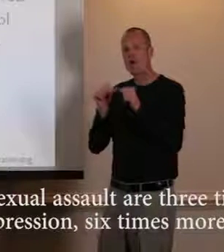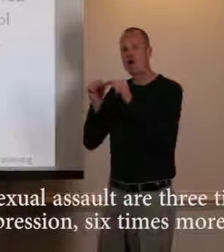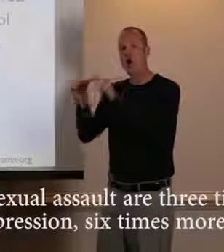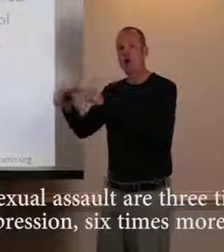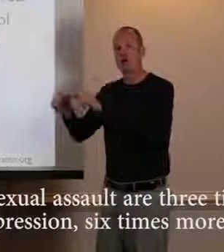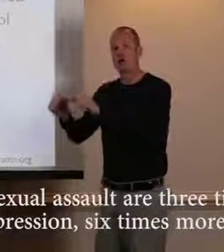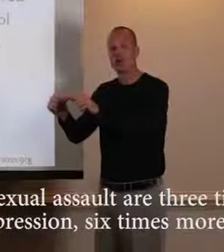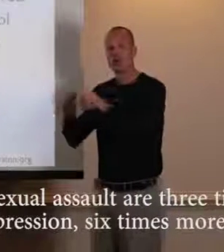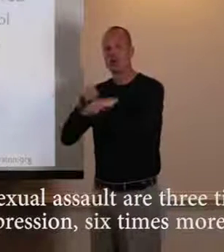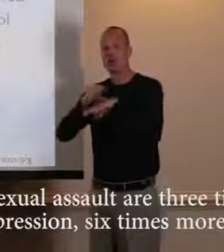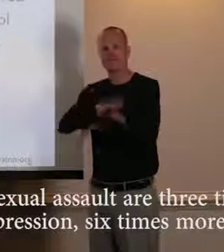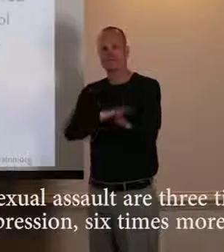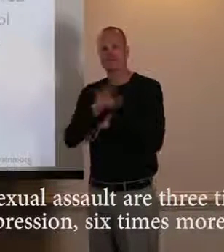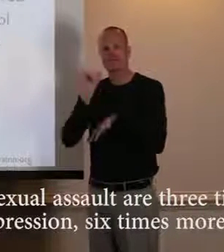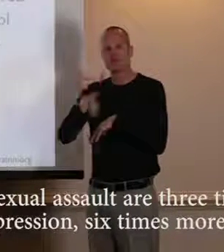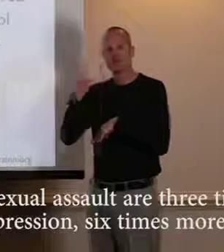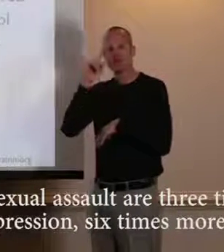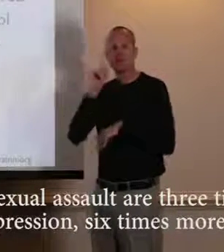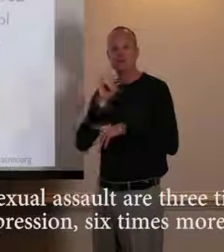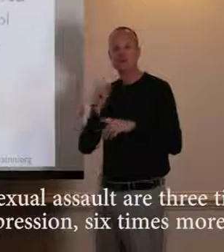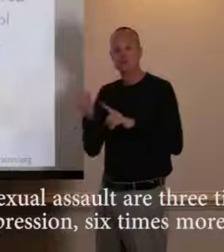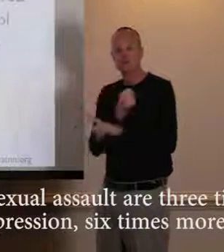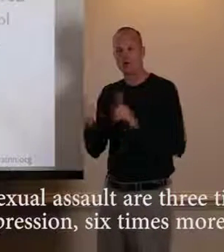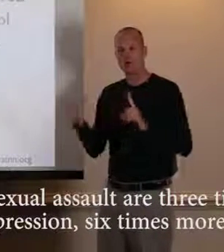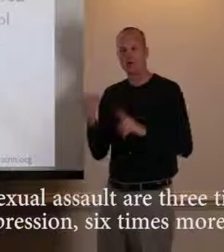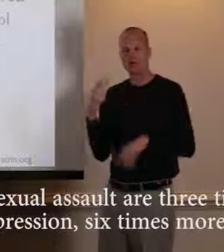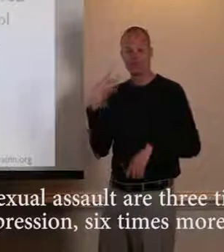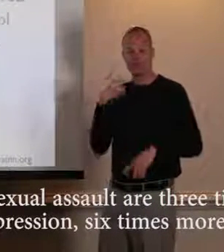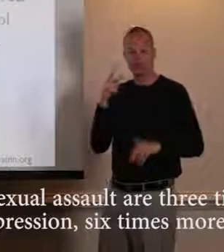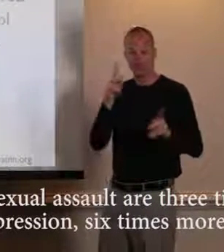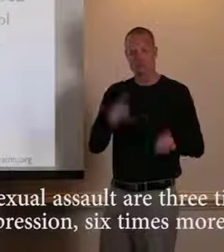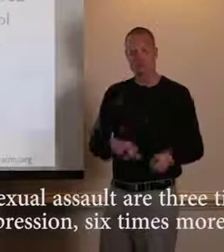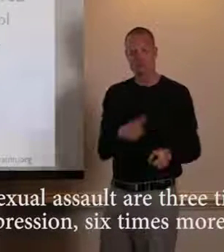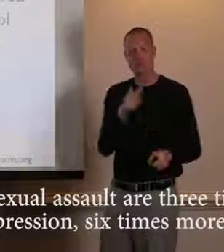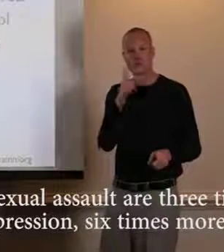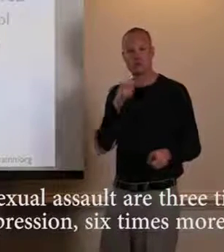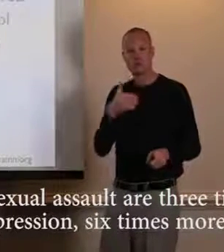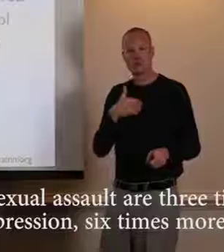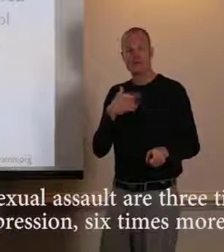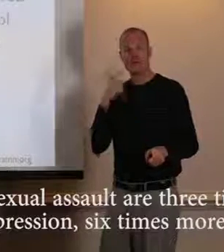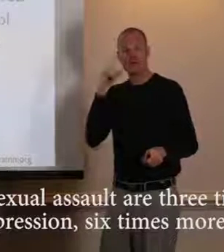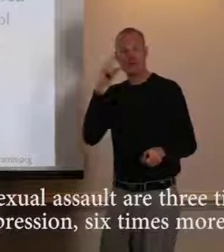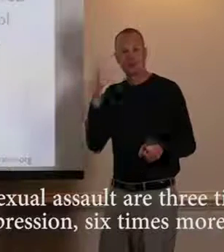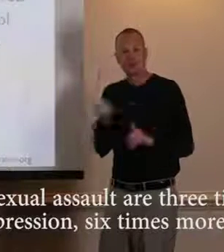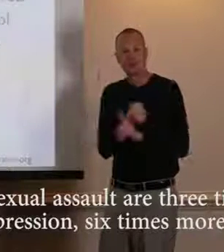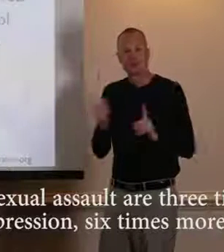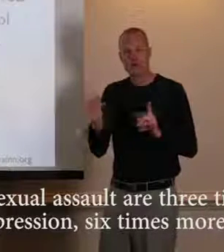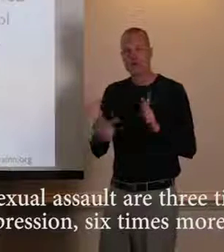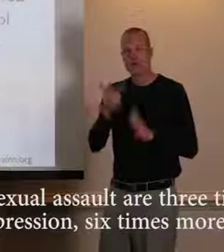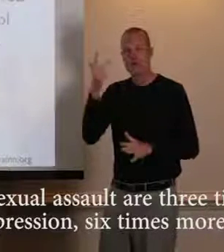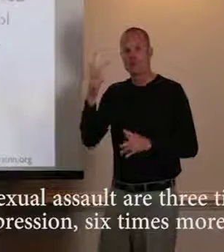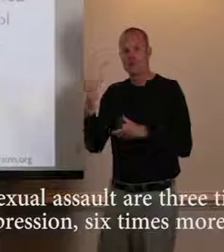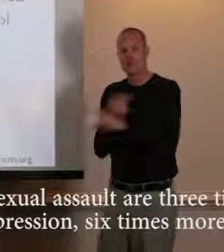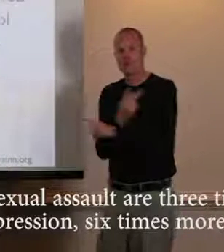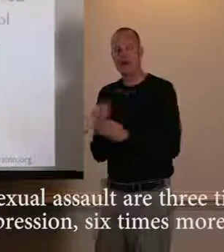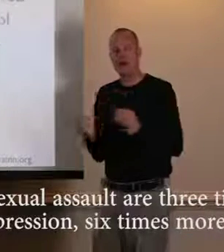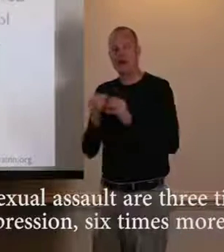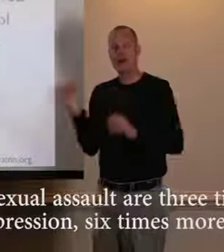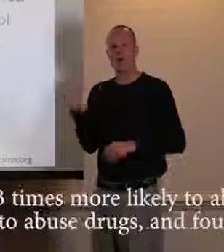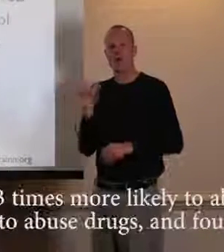sexual assault. So victims of sexual assault are 3 times more likely to suffer from depression, 6 times more